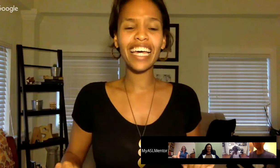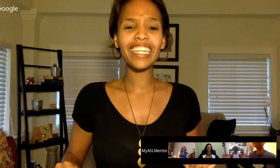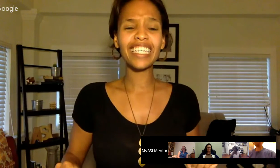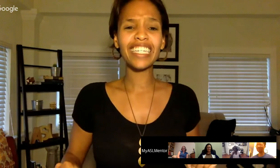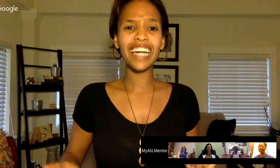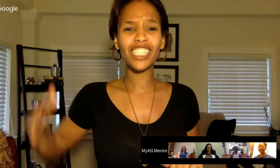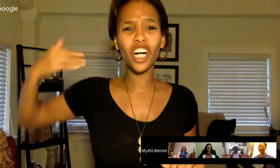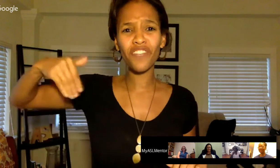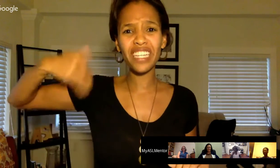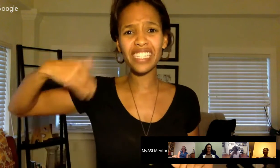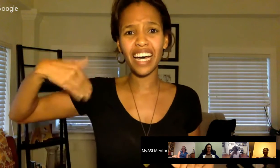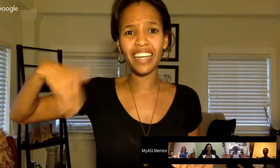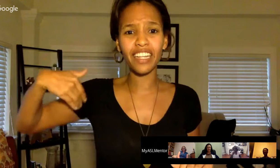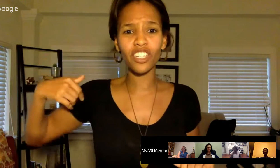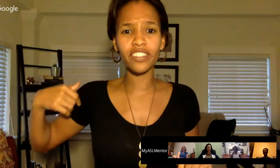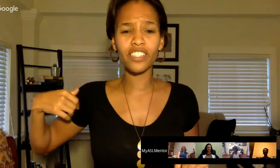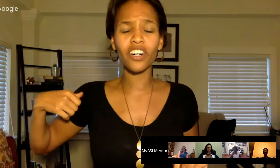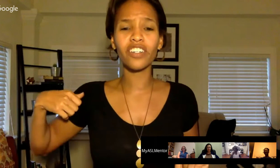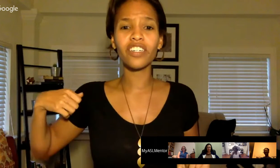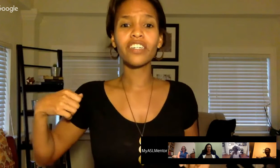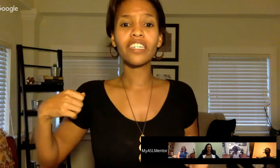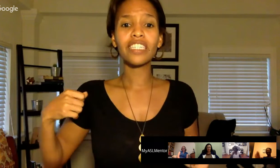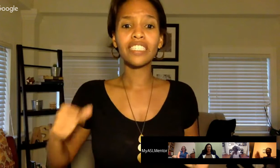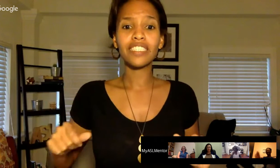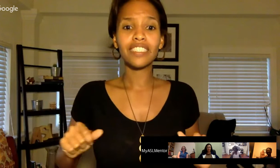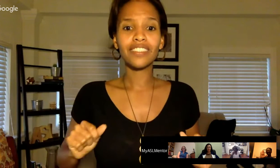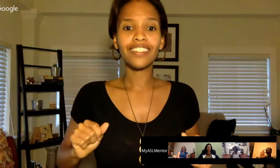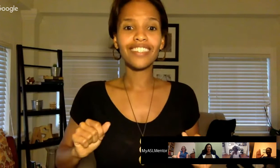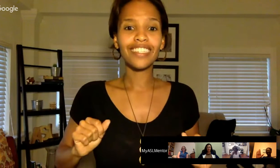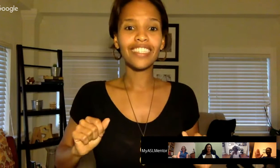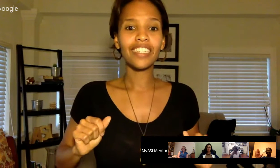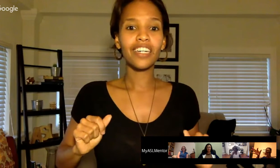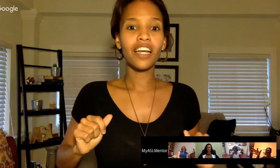it again. I saw this sign. That's all I saw.